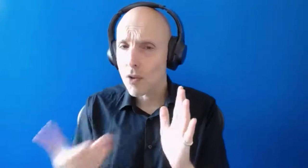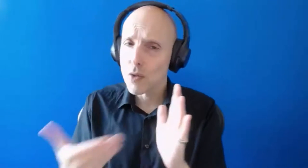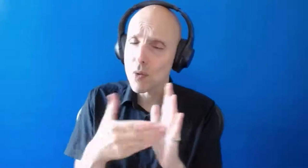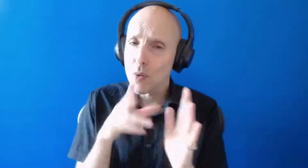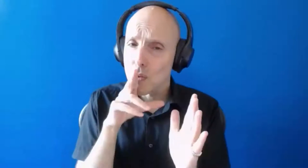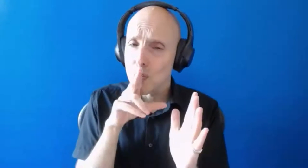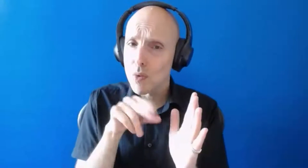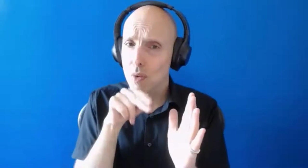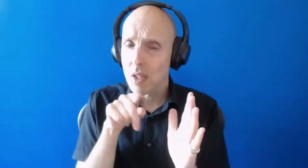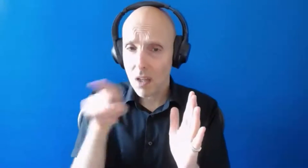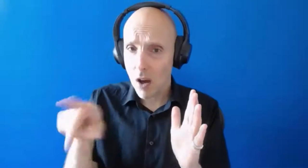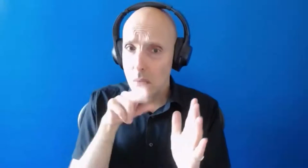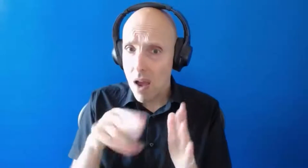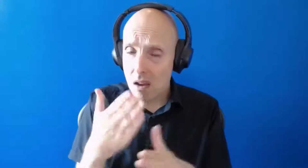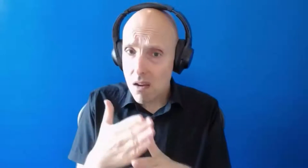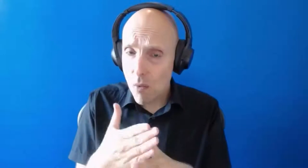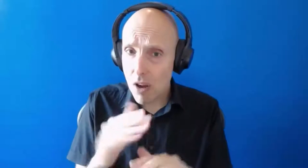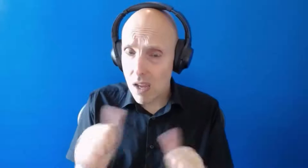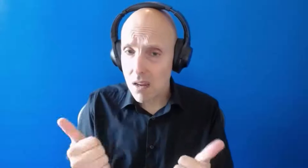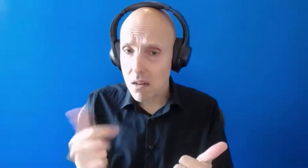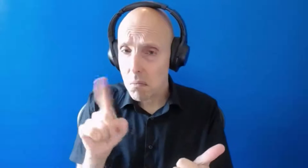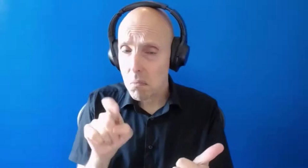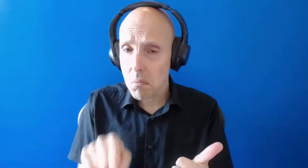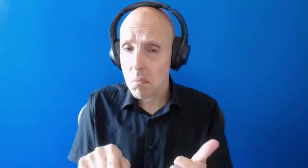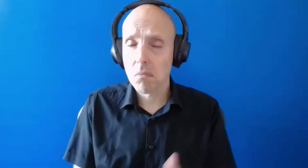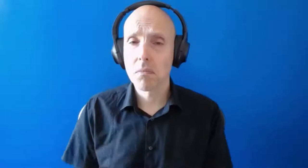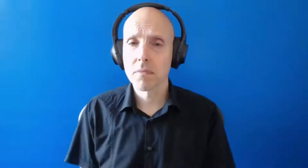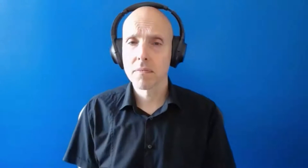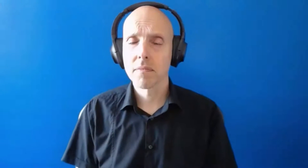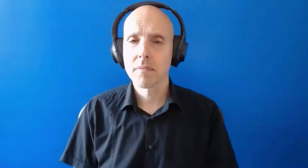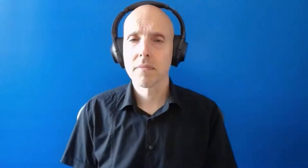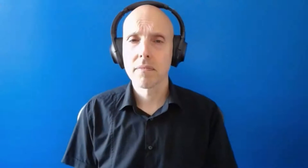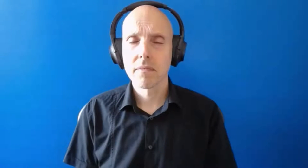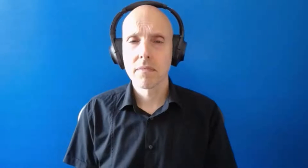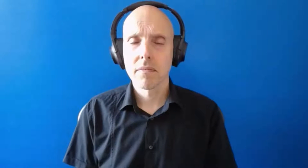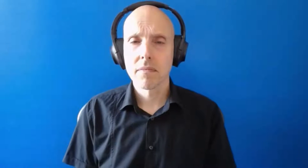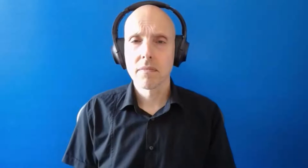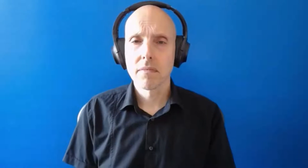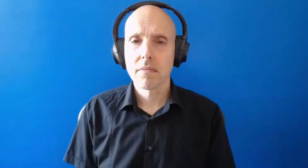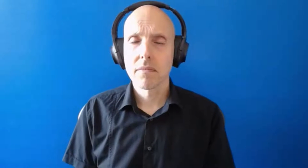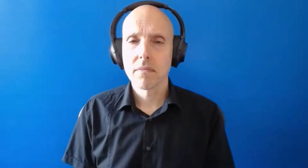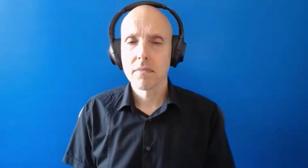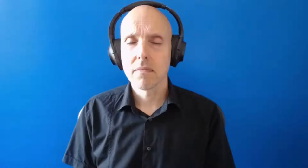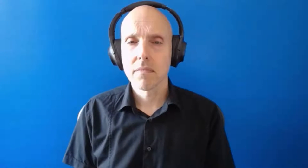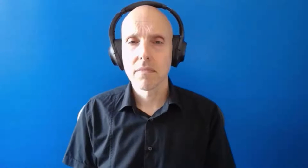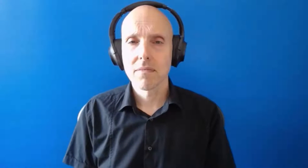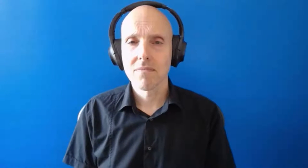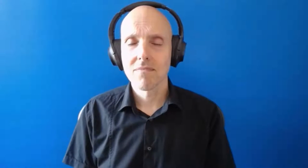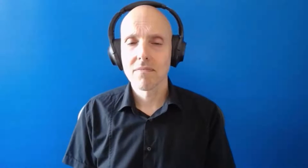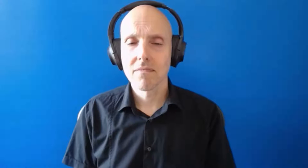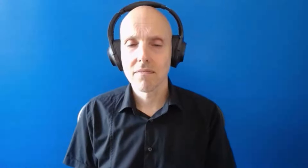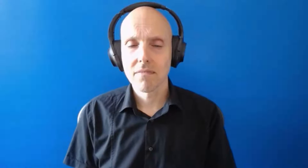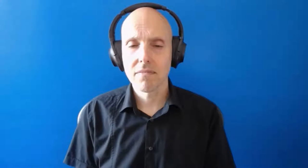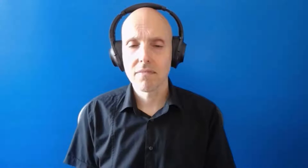I